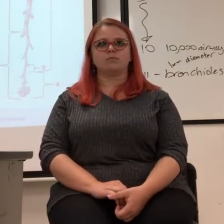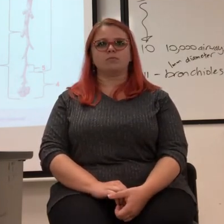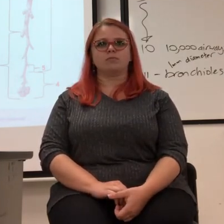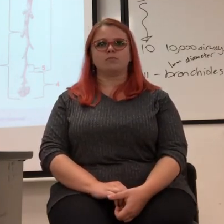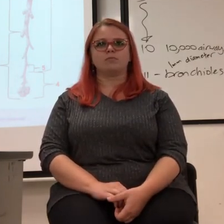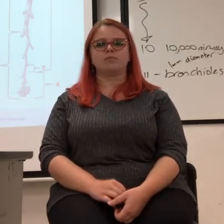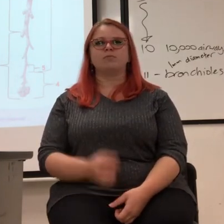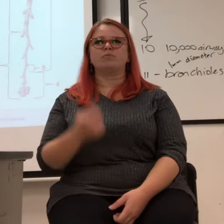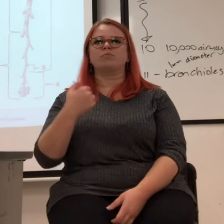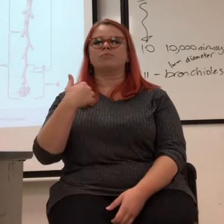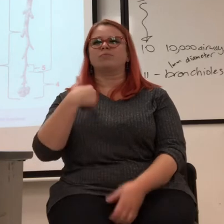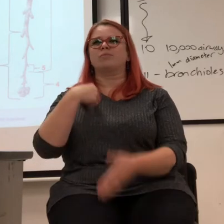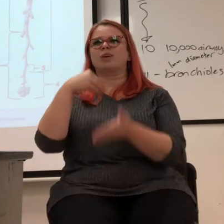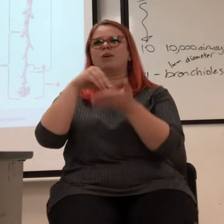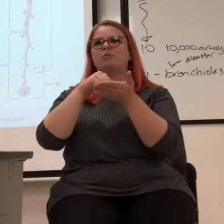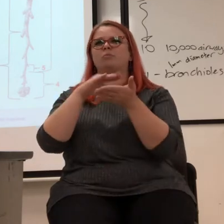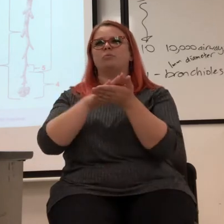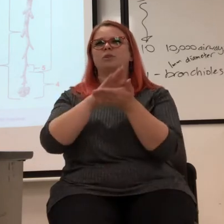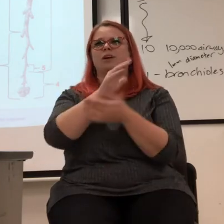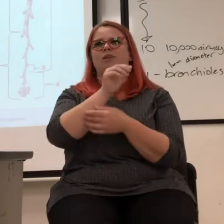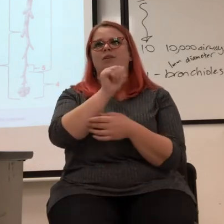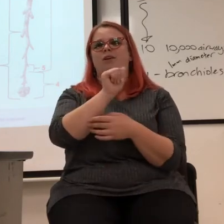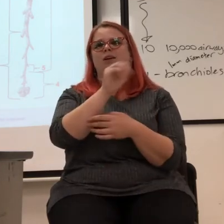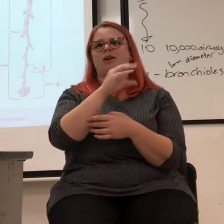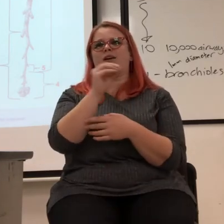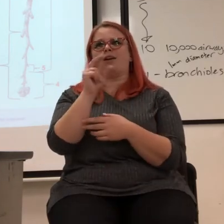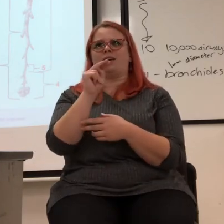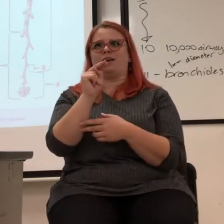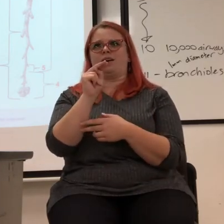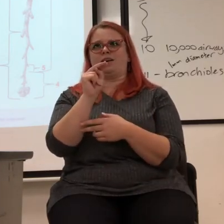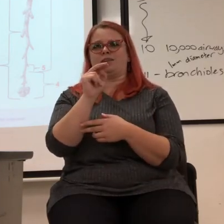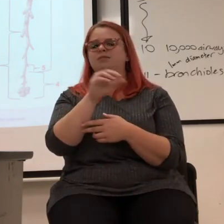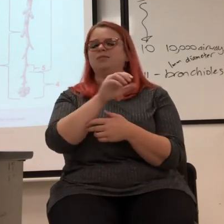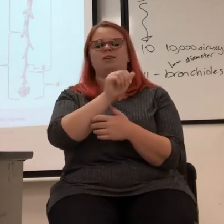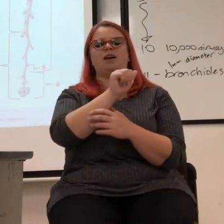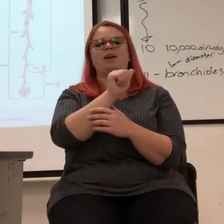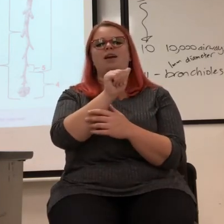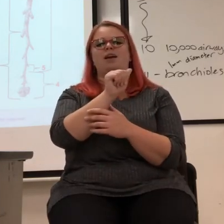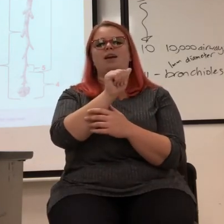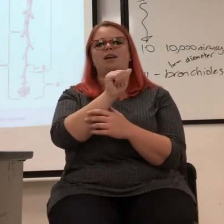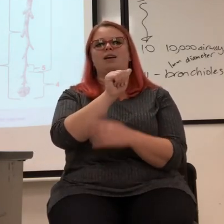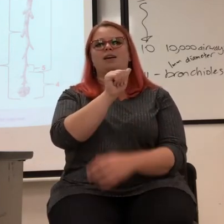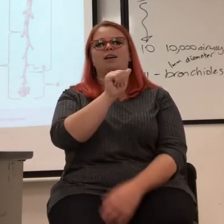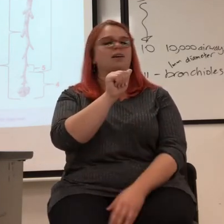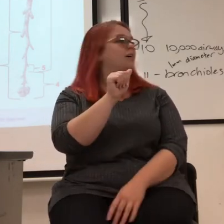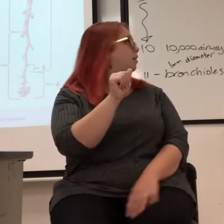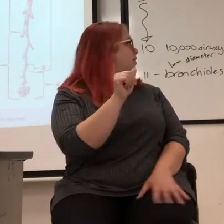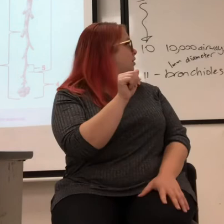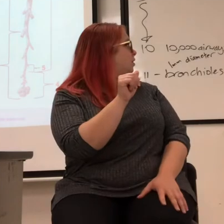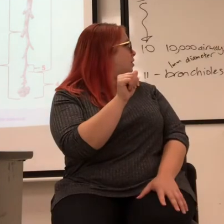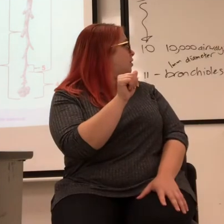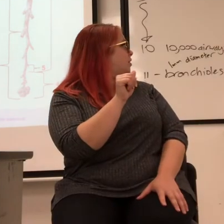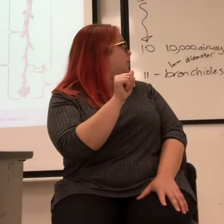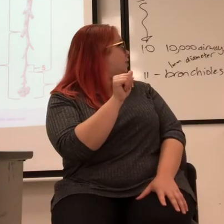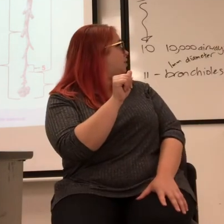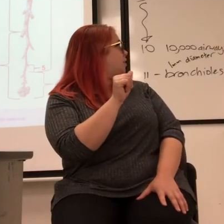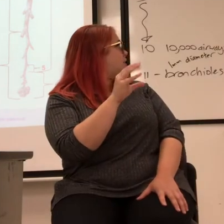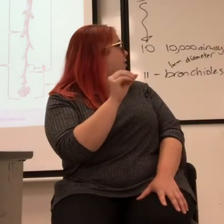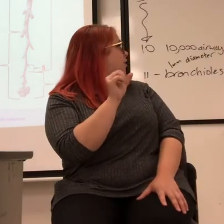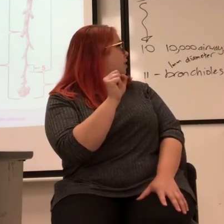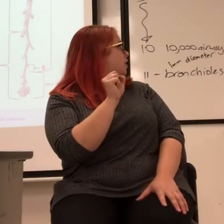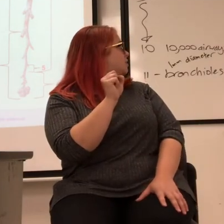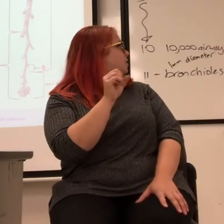I'll put ANS here because ANS, the autonomics, control the system at this